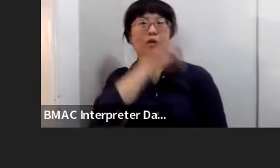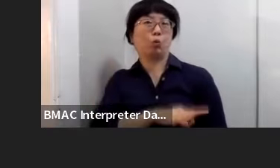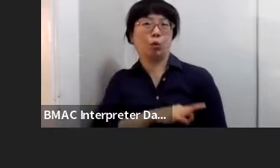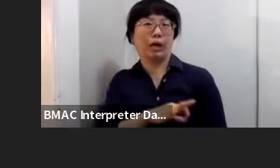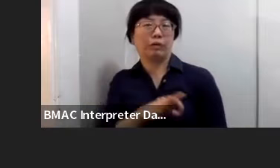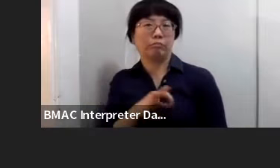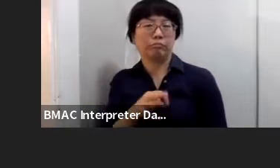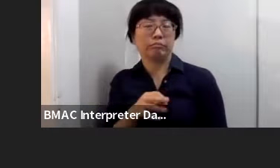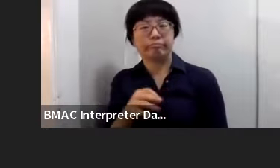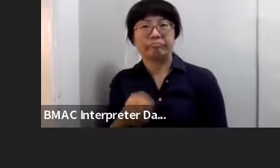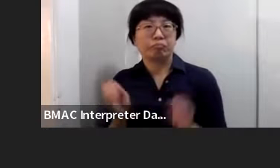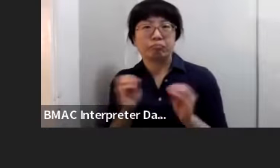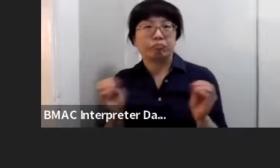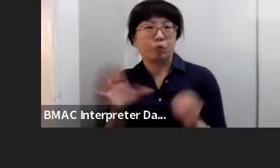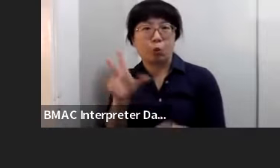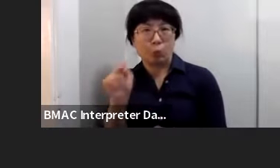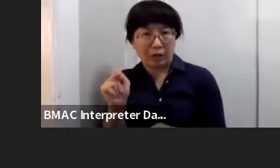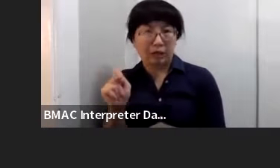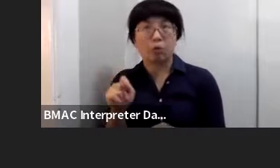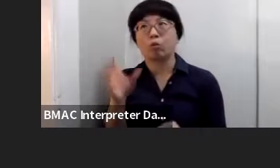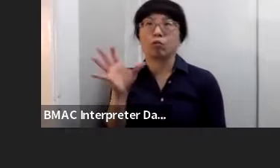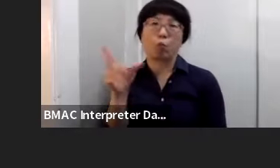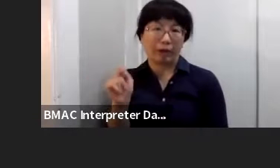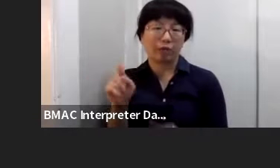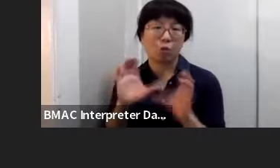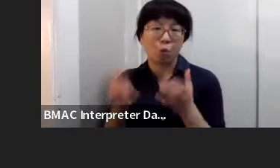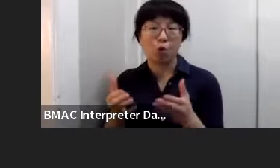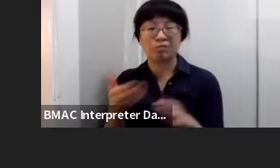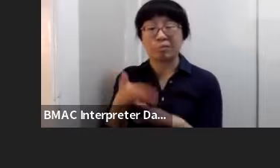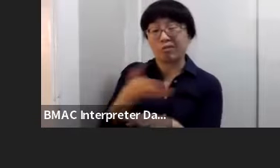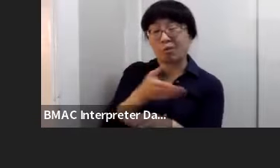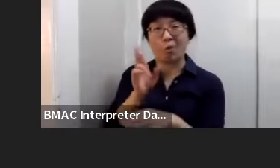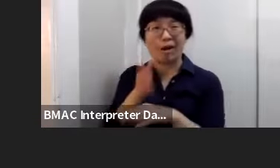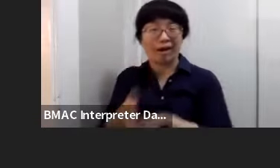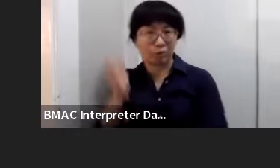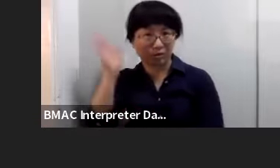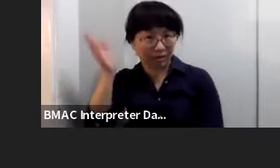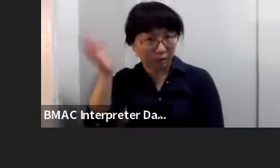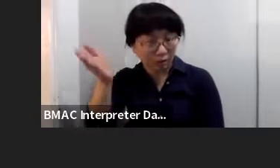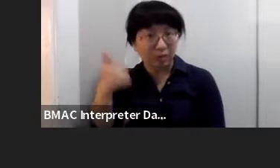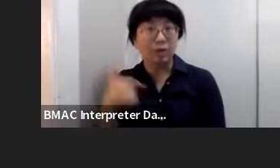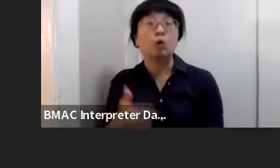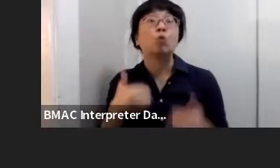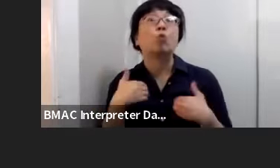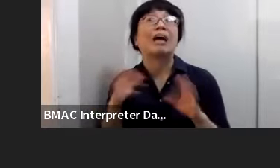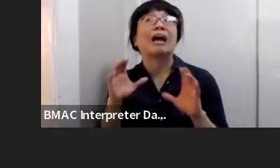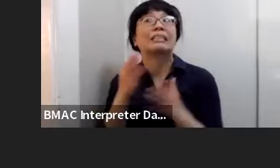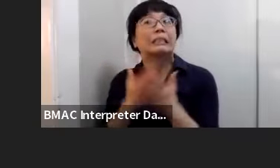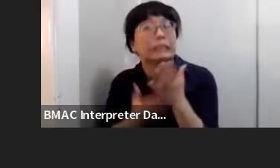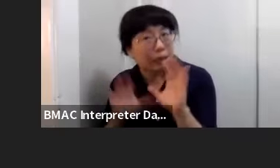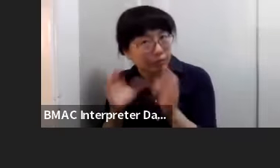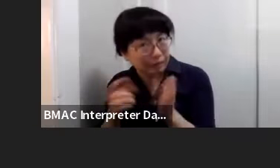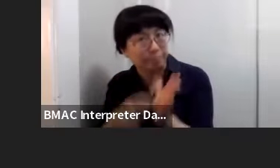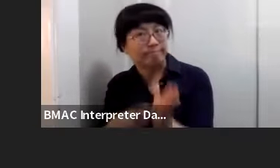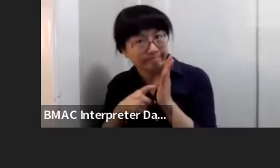course that takes place usually right before or right after lecture. We do have some classes where SI is mandatory, and those are for our